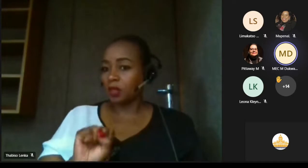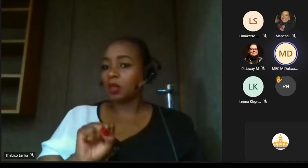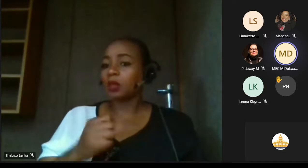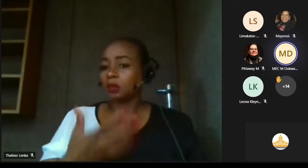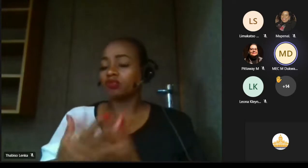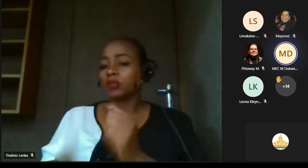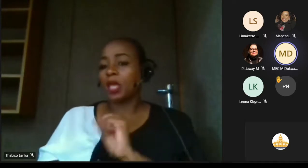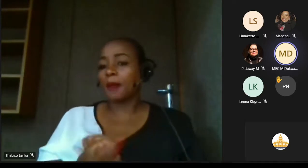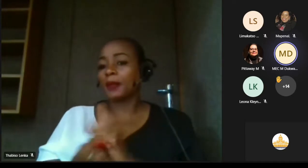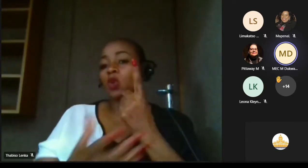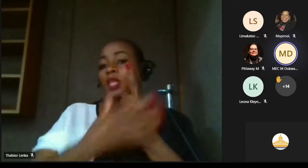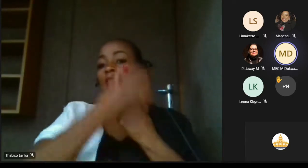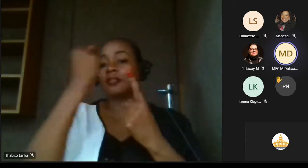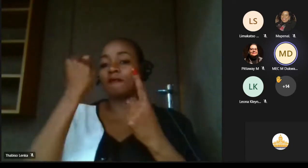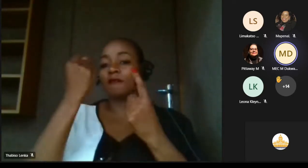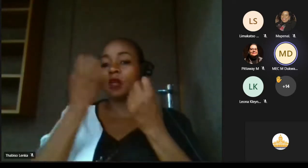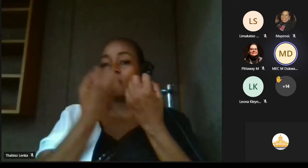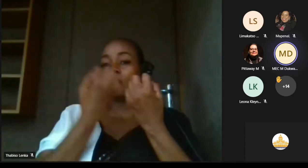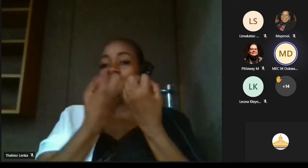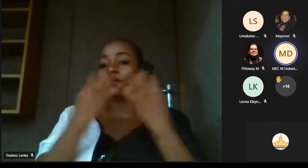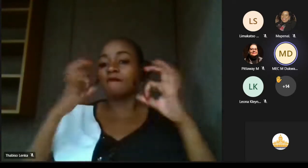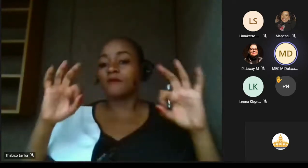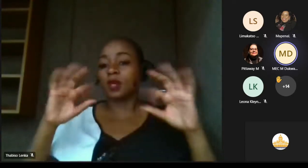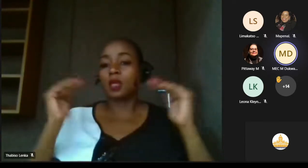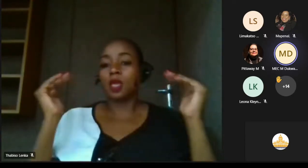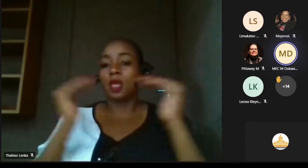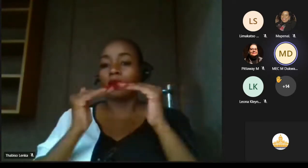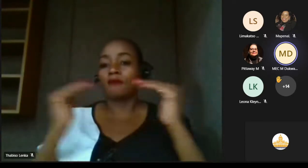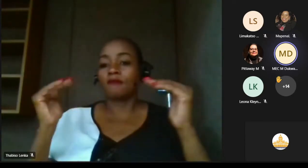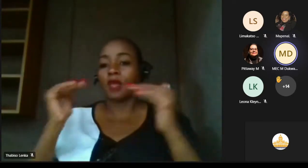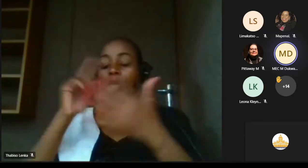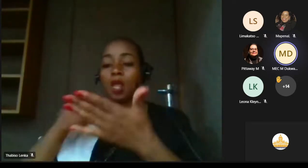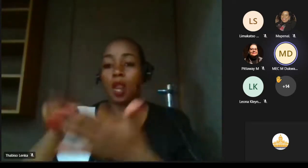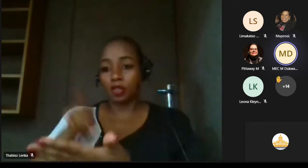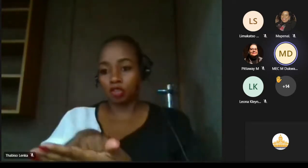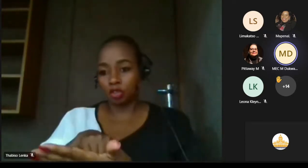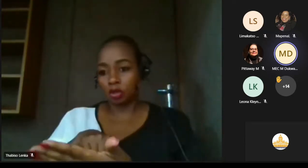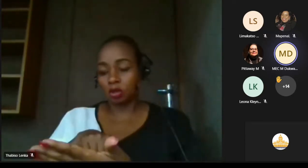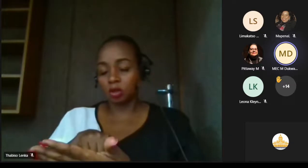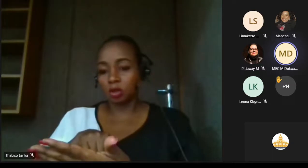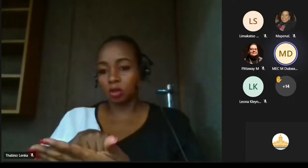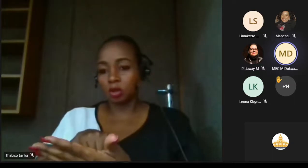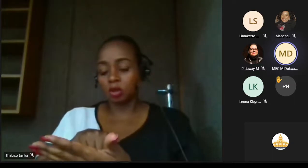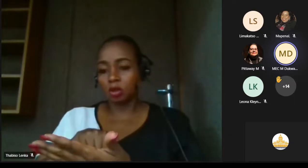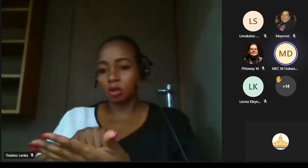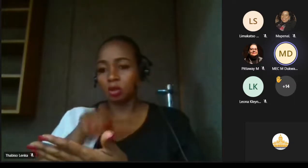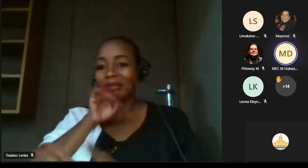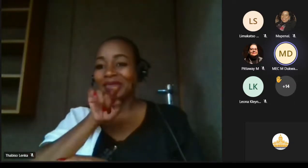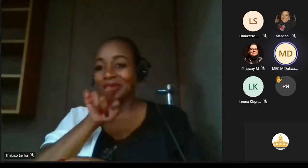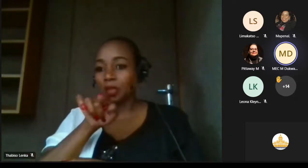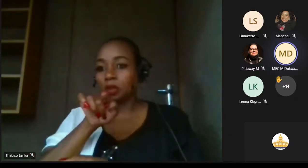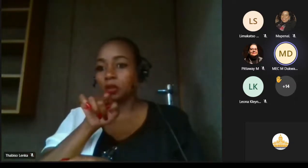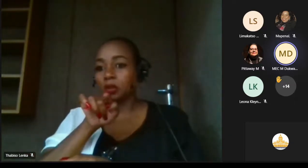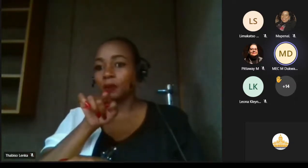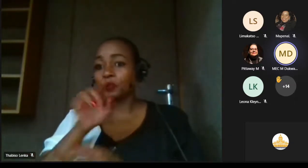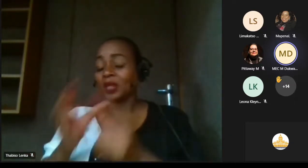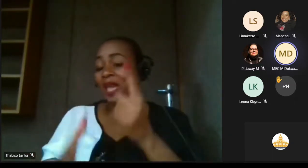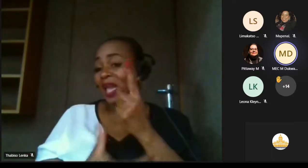elections, minor challenges notwithstanding. This could not have been realized outside the